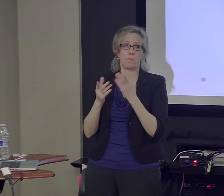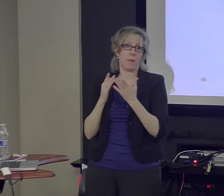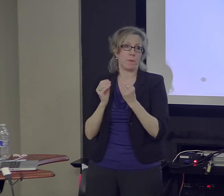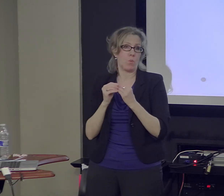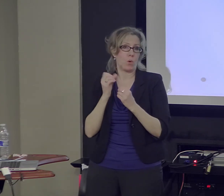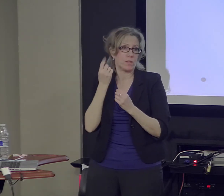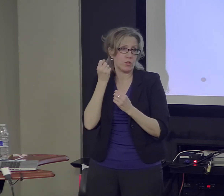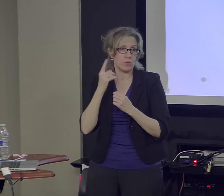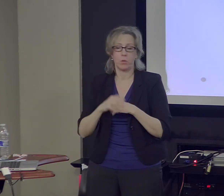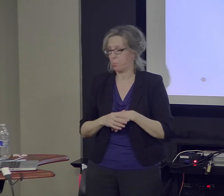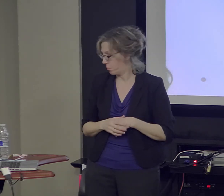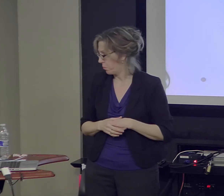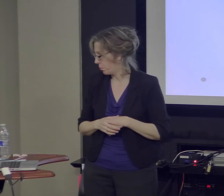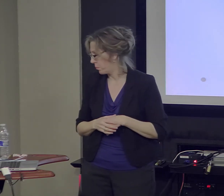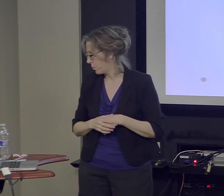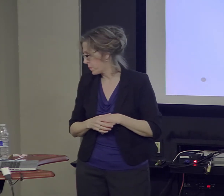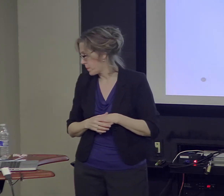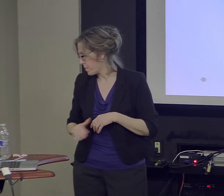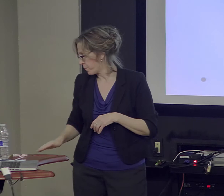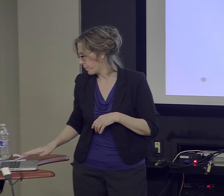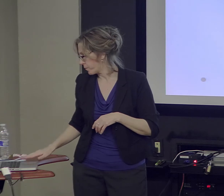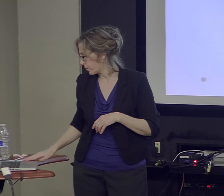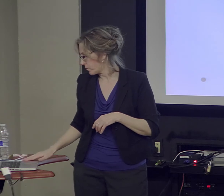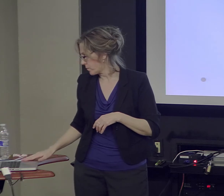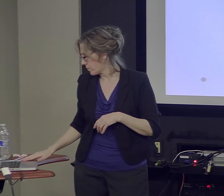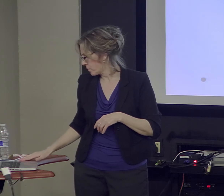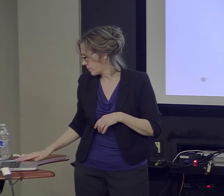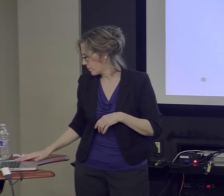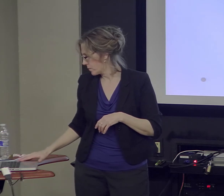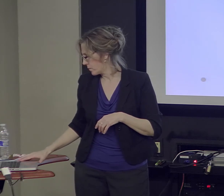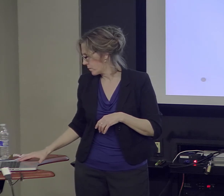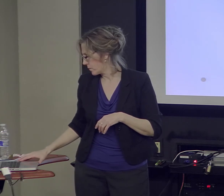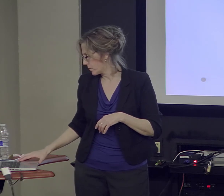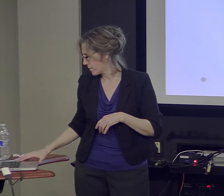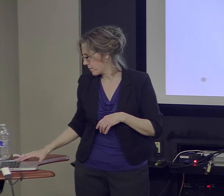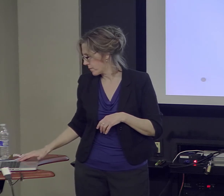of sign types in American Sign Language.